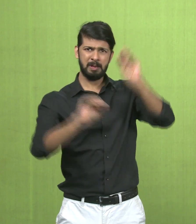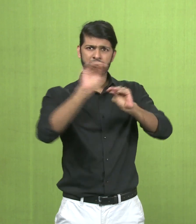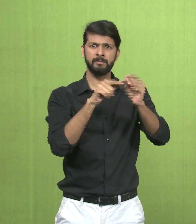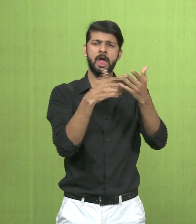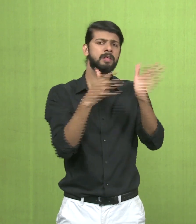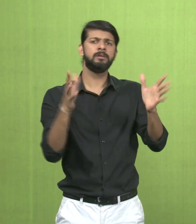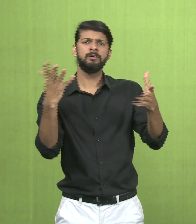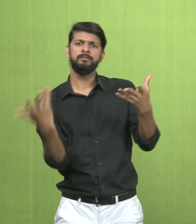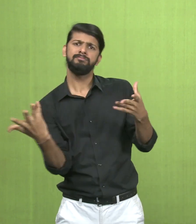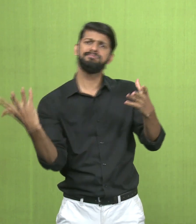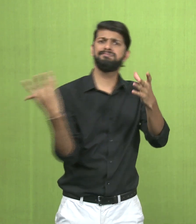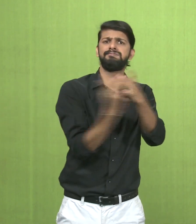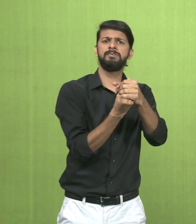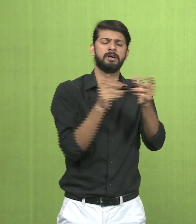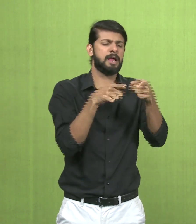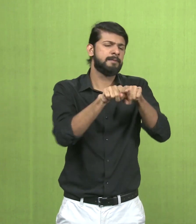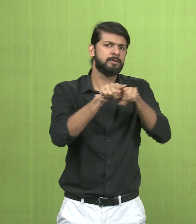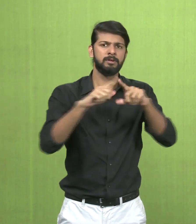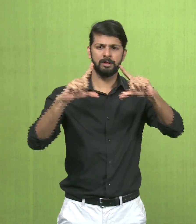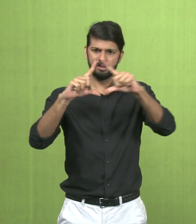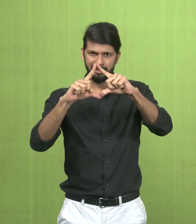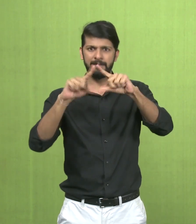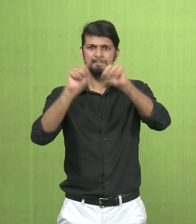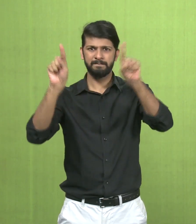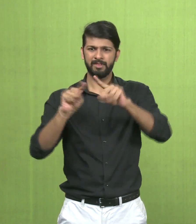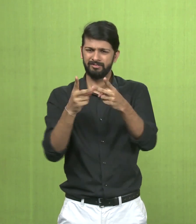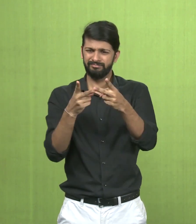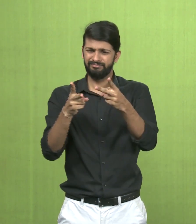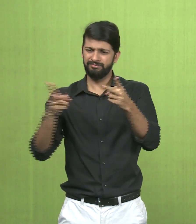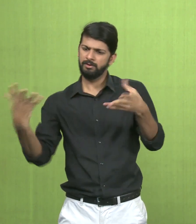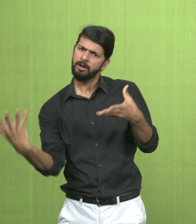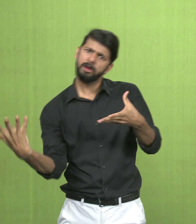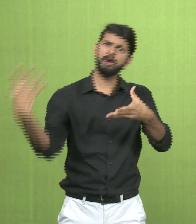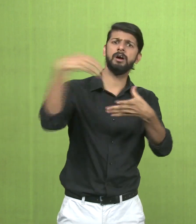The term composition simply means putting together